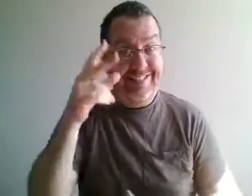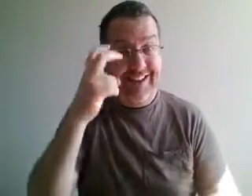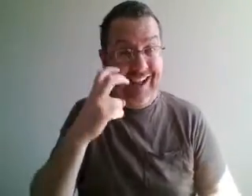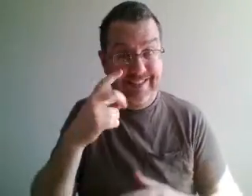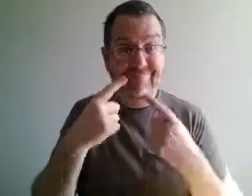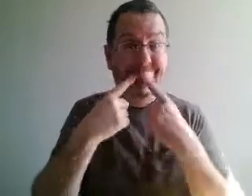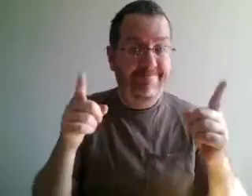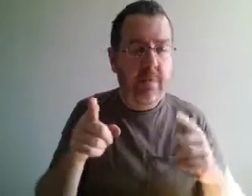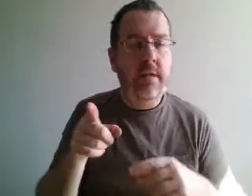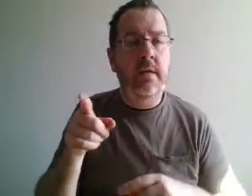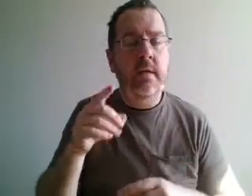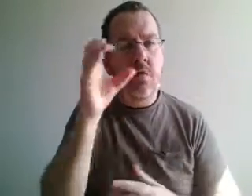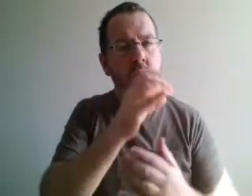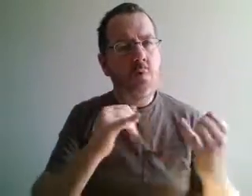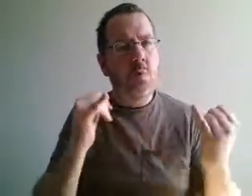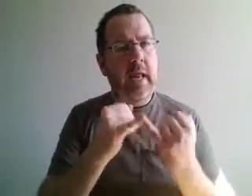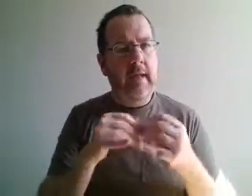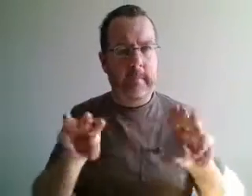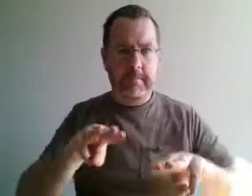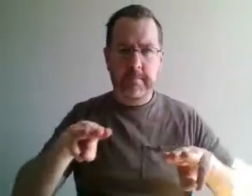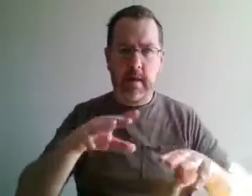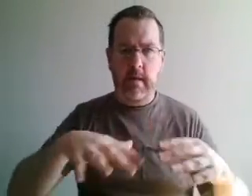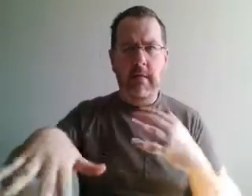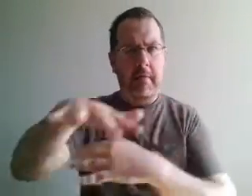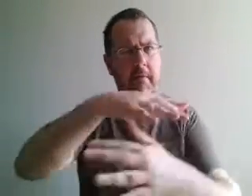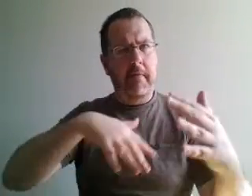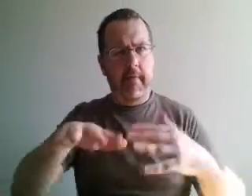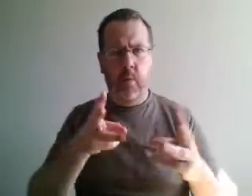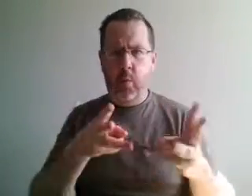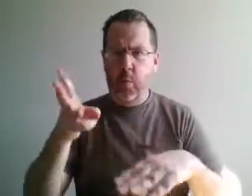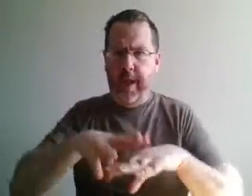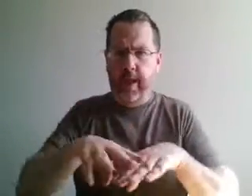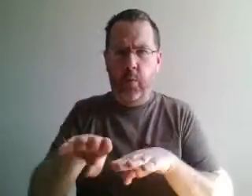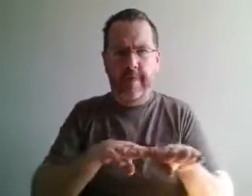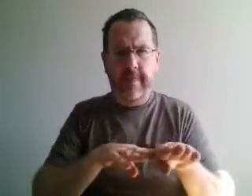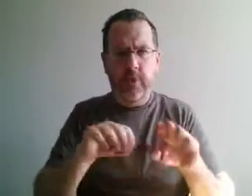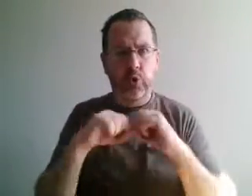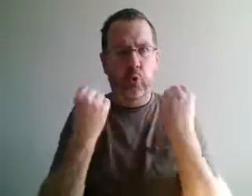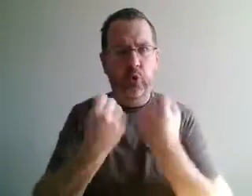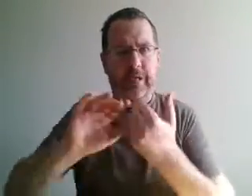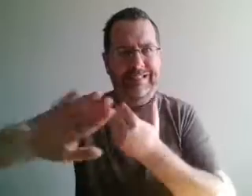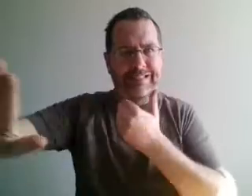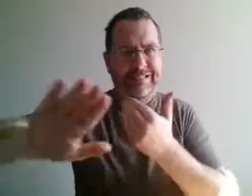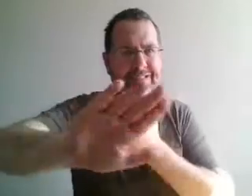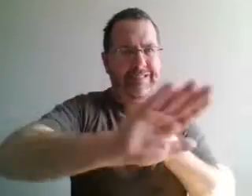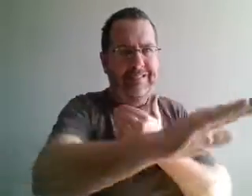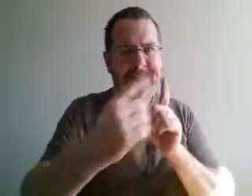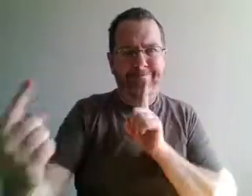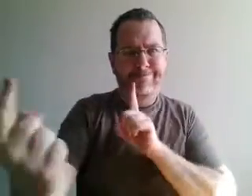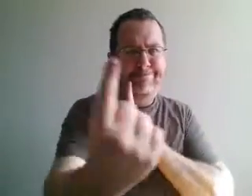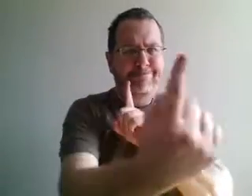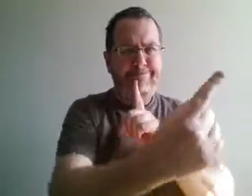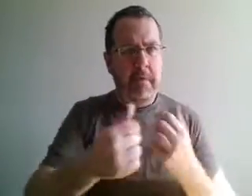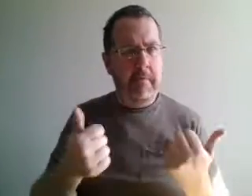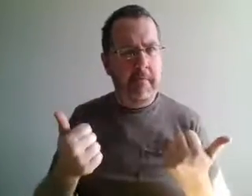public are already substantially cooperating with social distancing, because normally when they do this contact tracing they would expect to